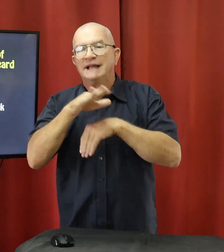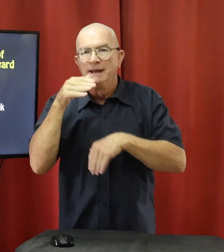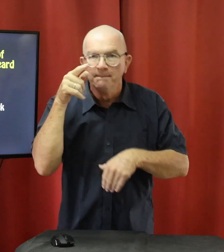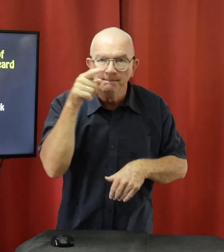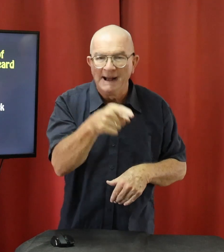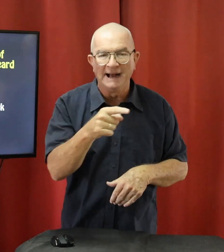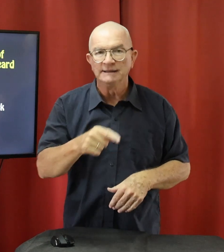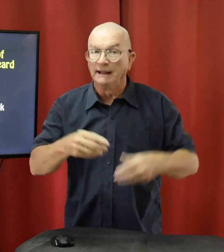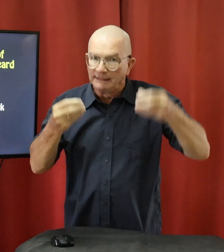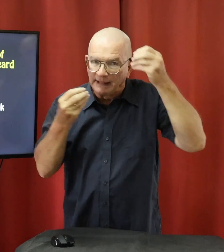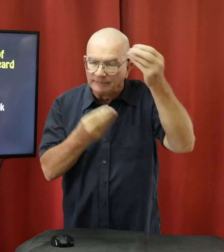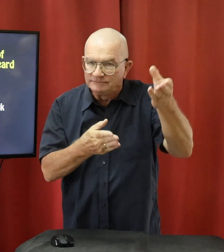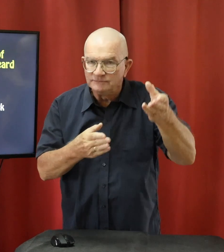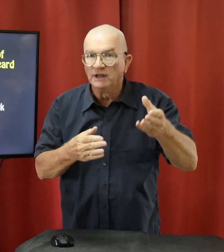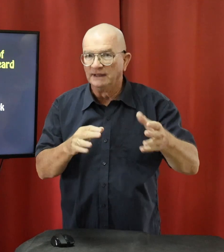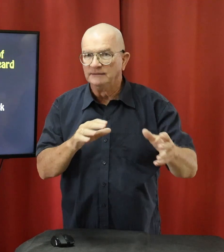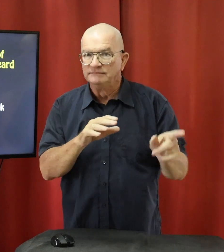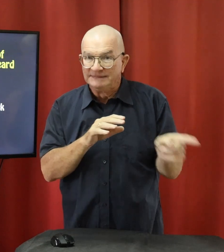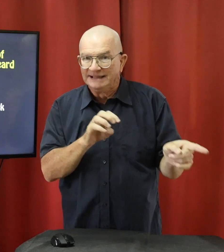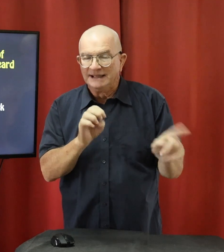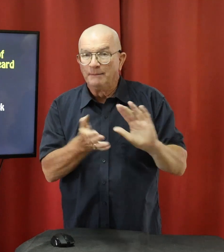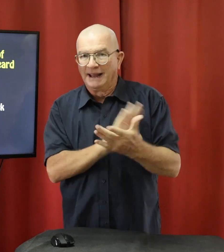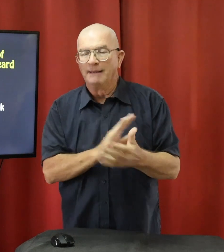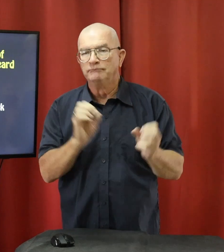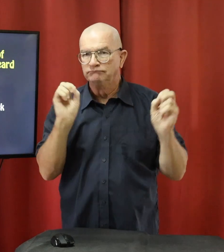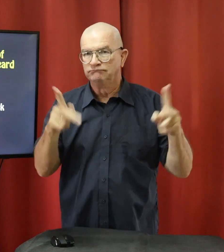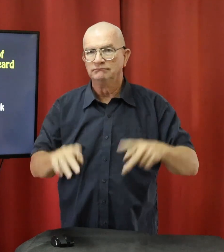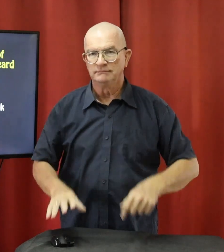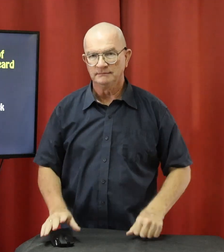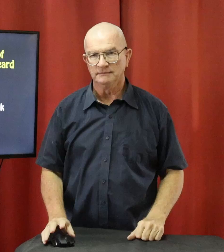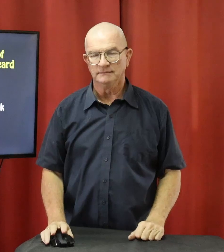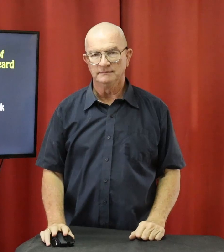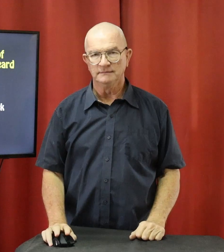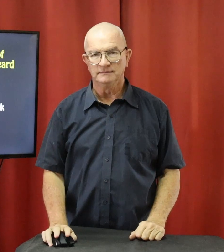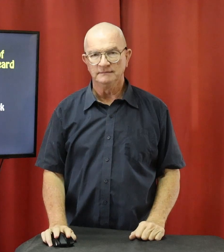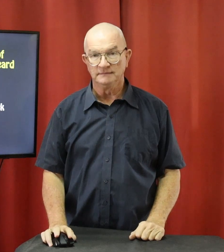Paul was planning to send him back to let them know that he was okay.